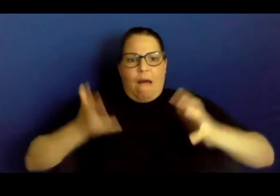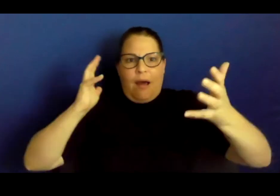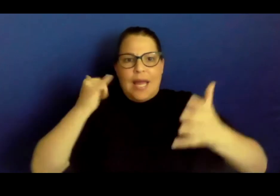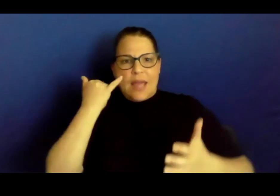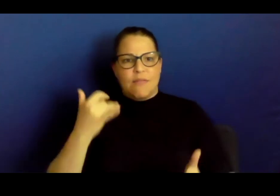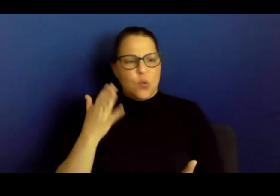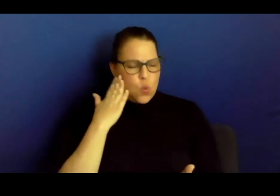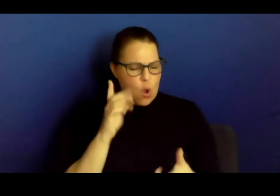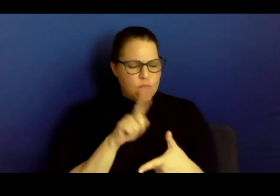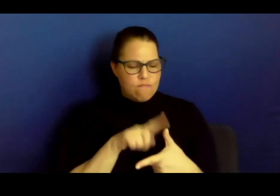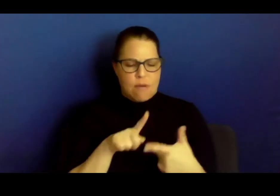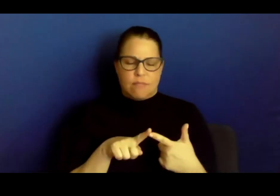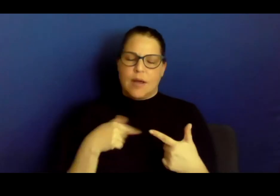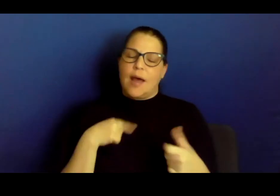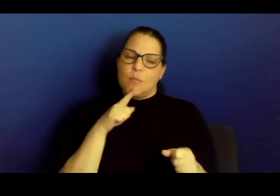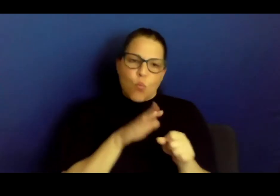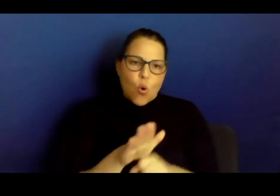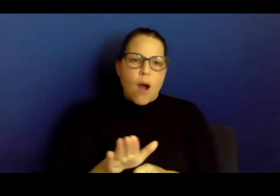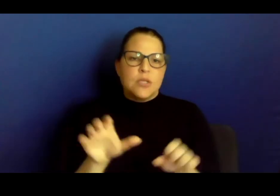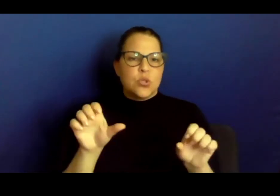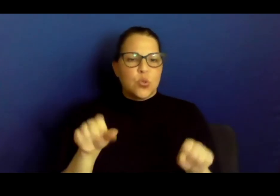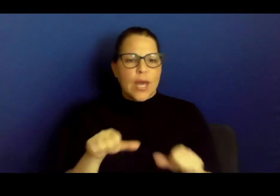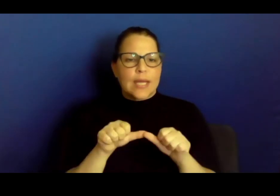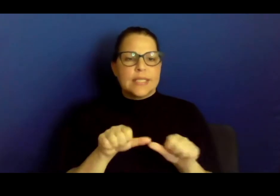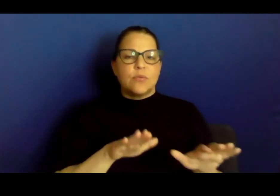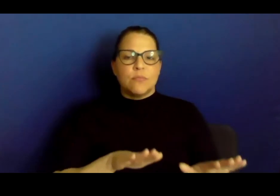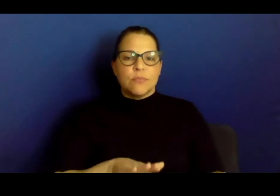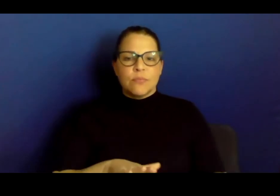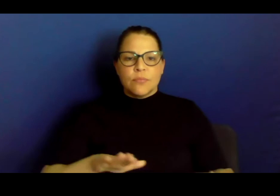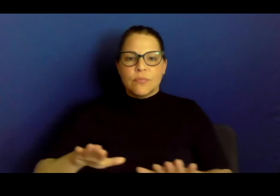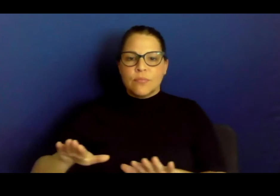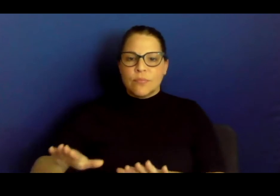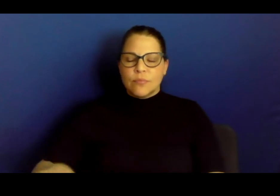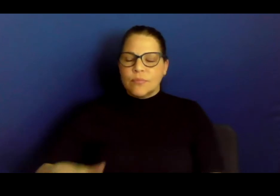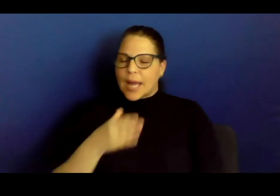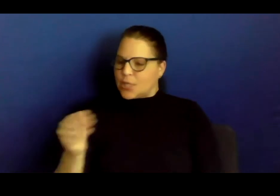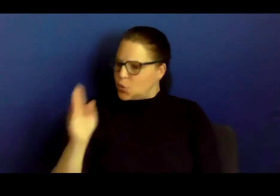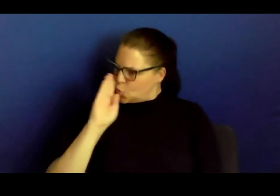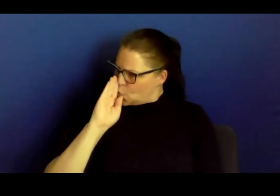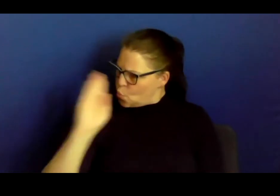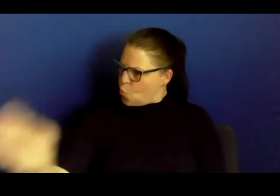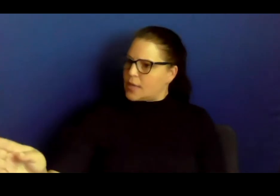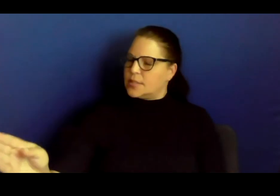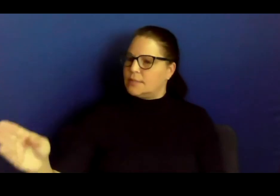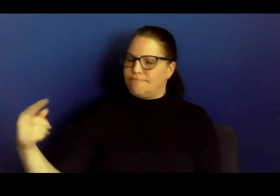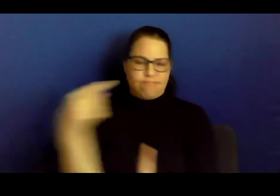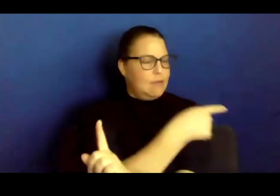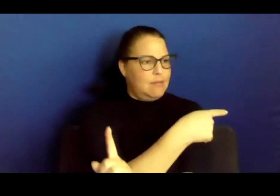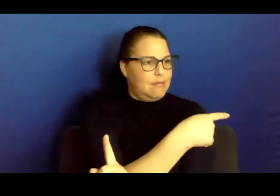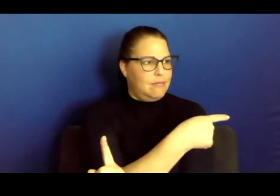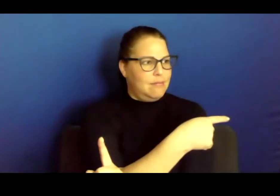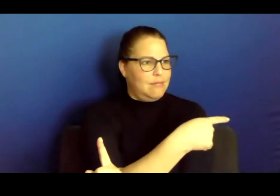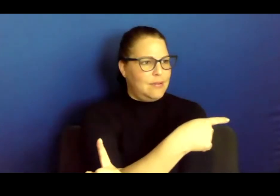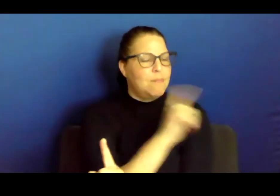in those two things, I promise you that you will be able to stay calm and to be able to redirect the conversation or the event for it to go